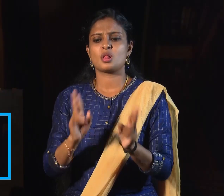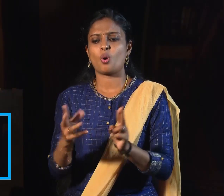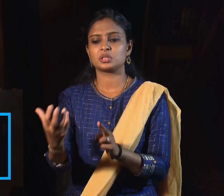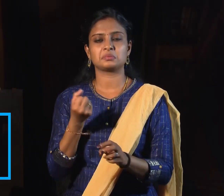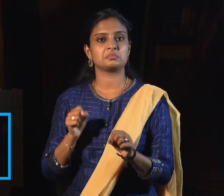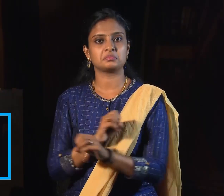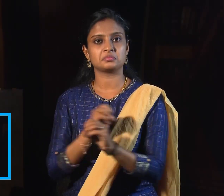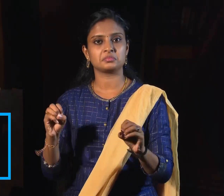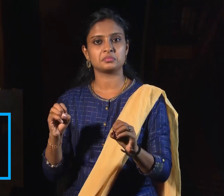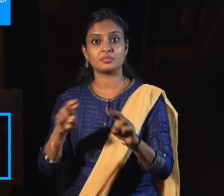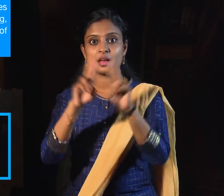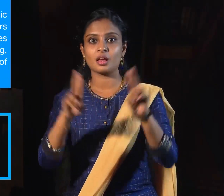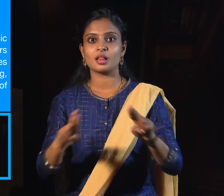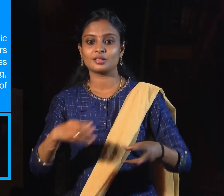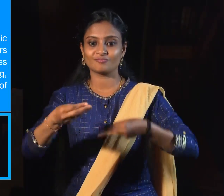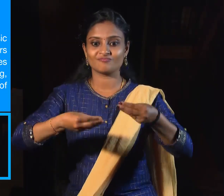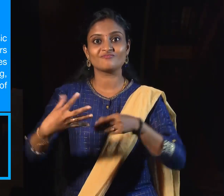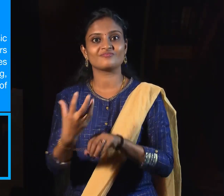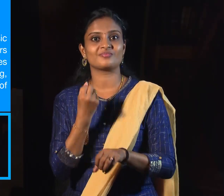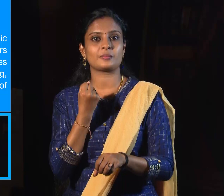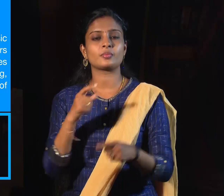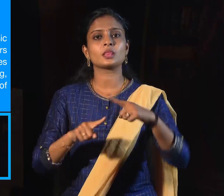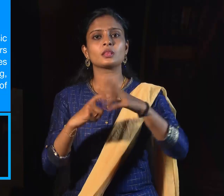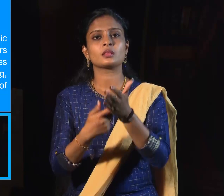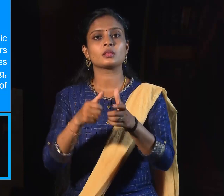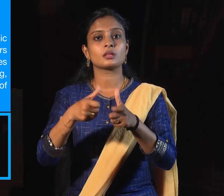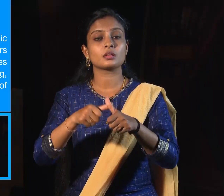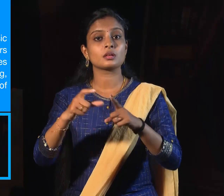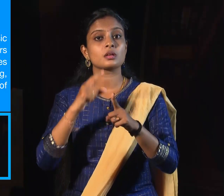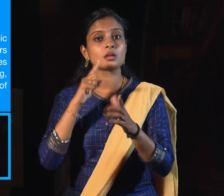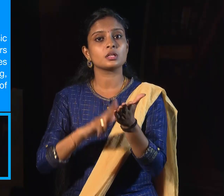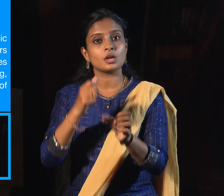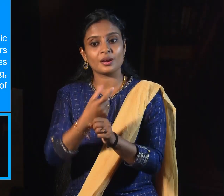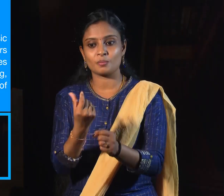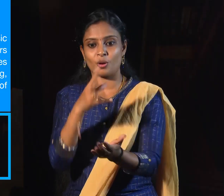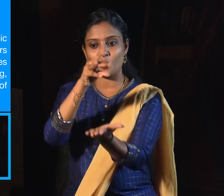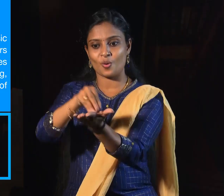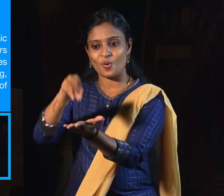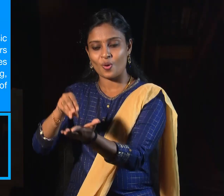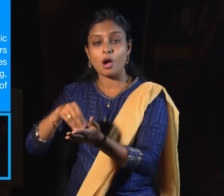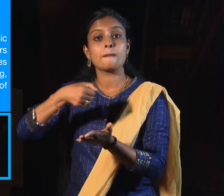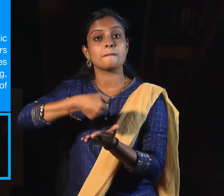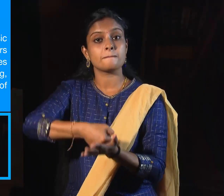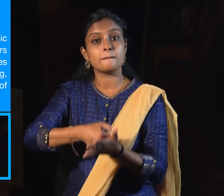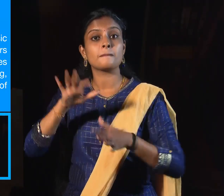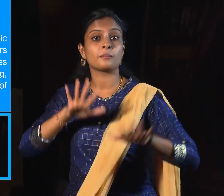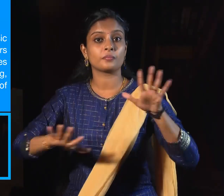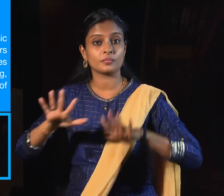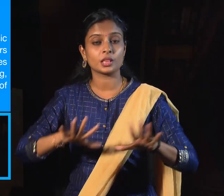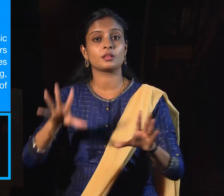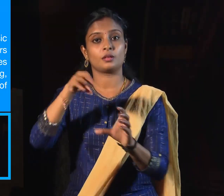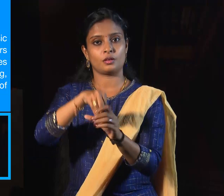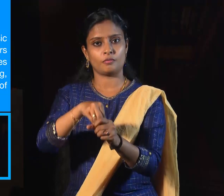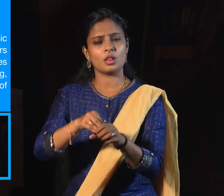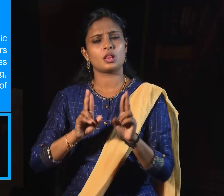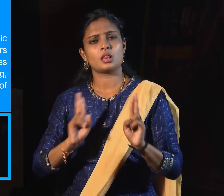it. Trading is the basic activity of all investors or investment services. It's simply